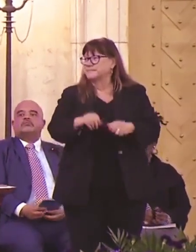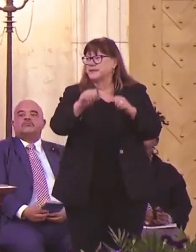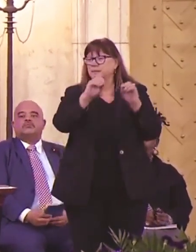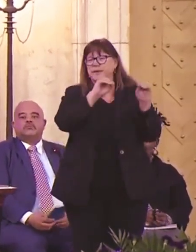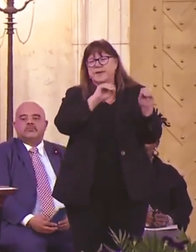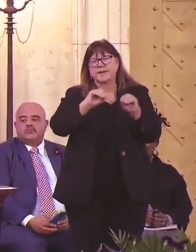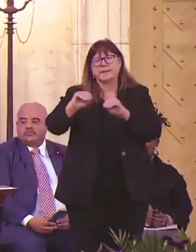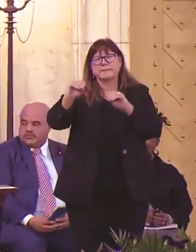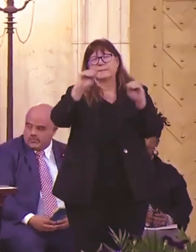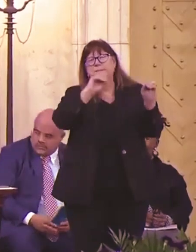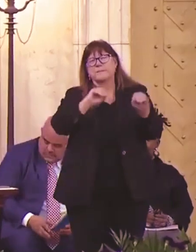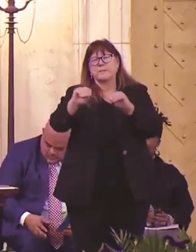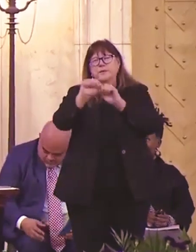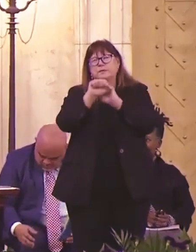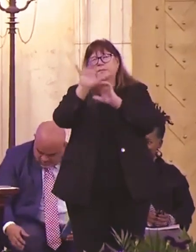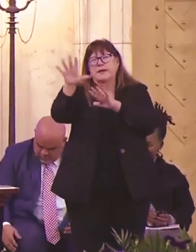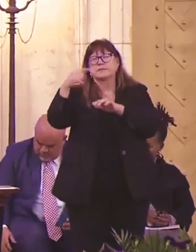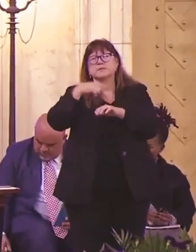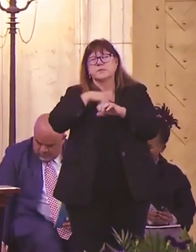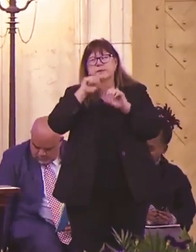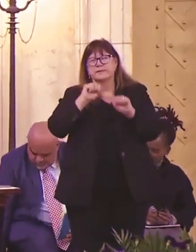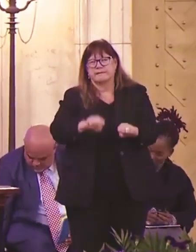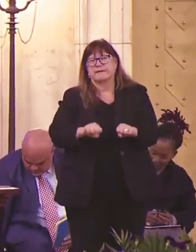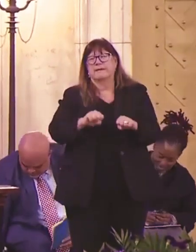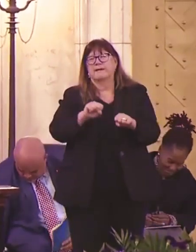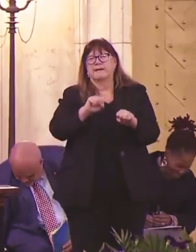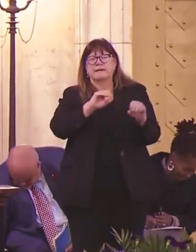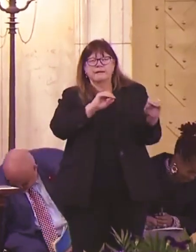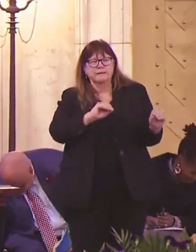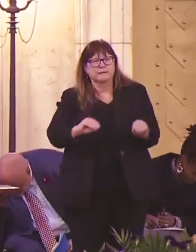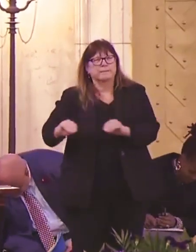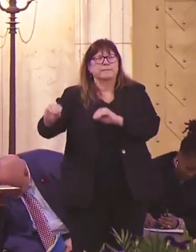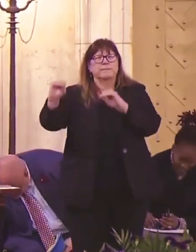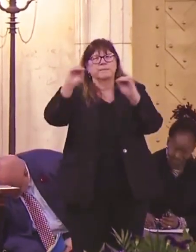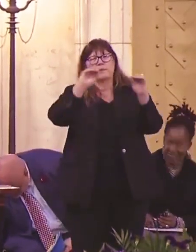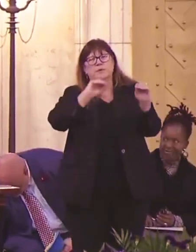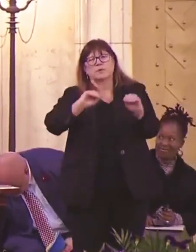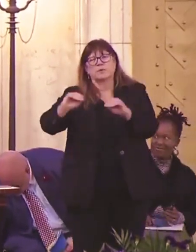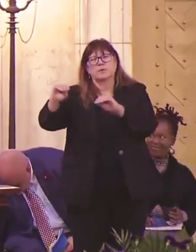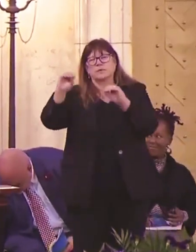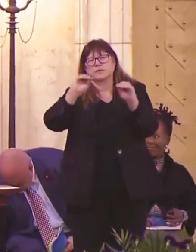mountains. We can walk it out and move